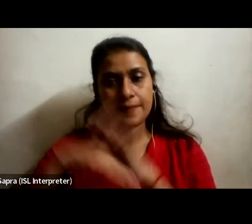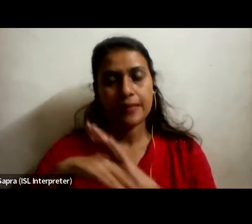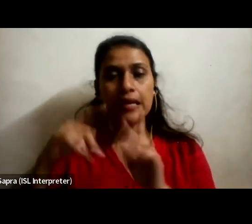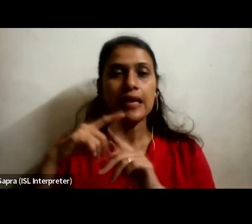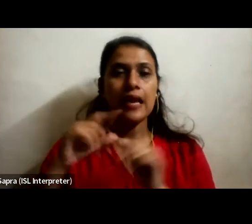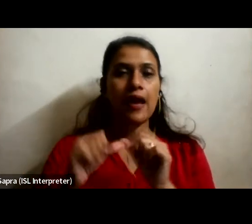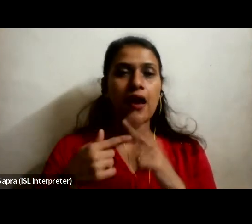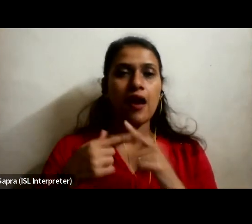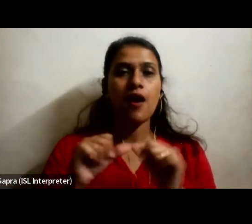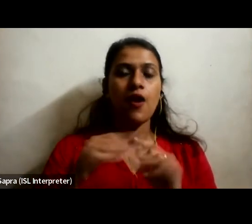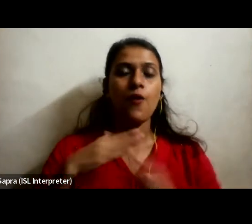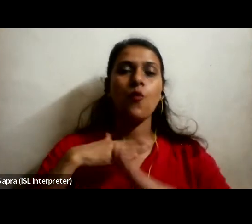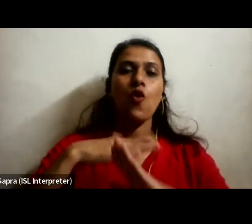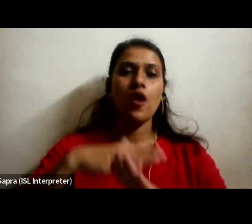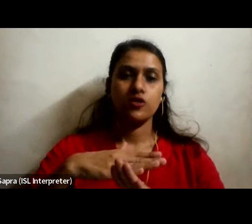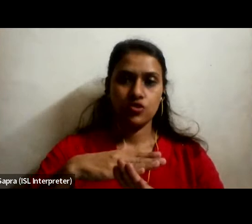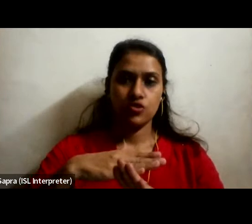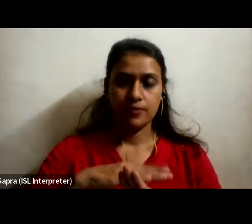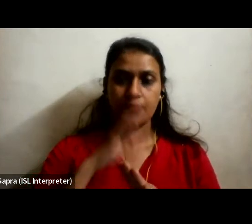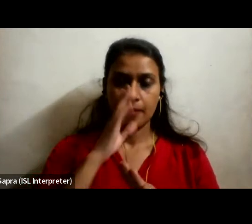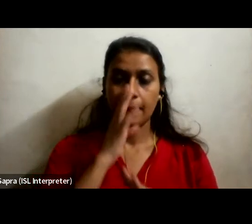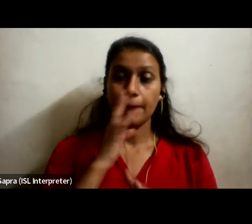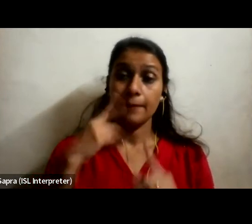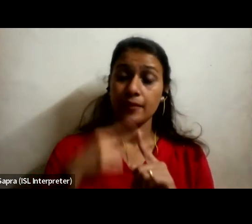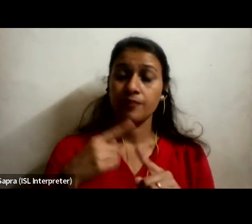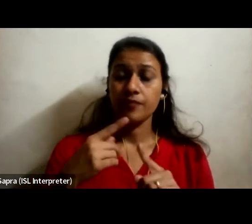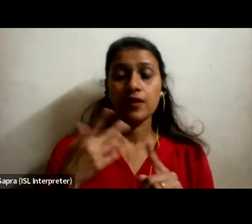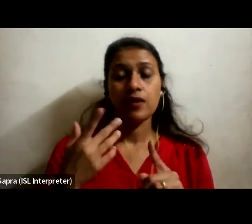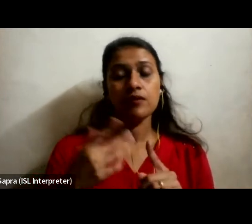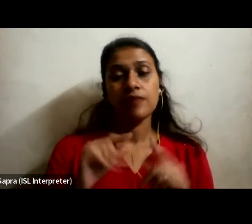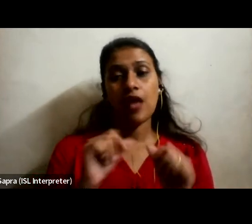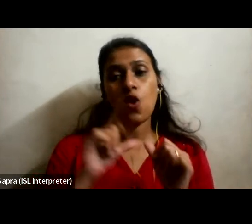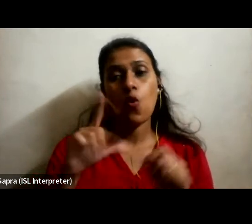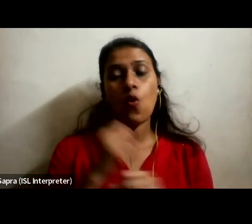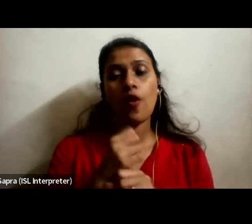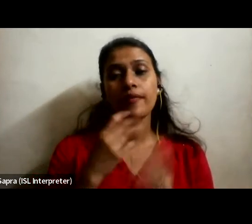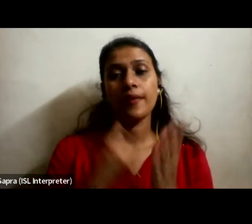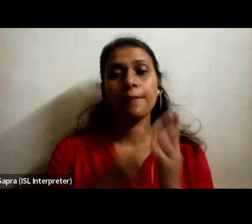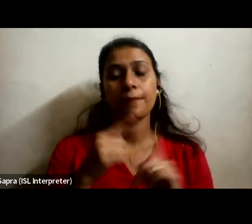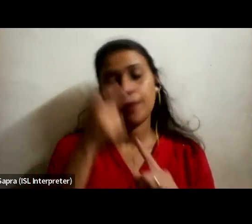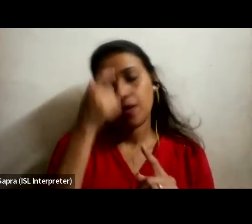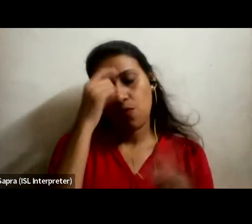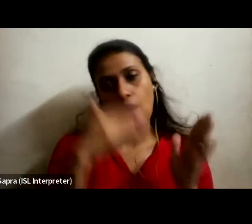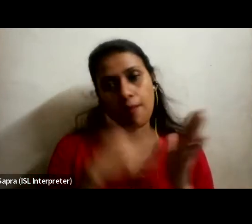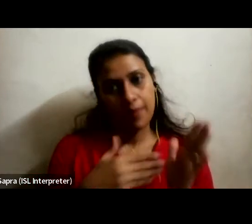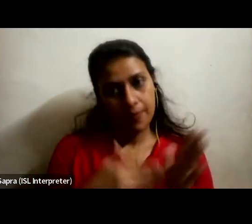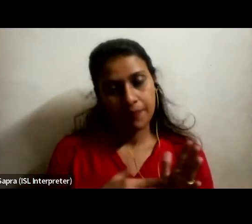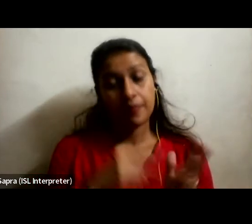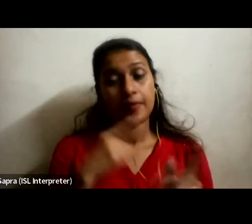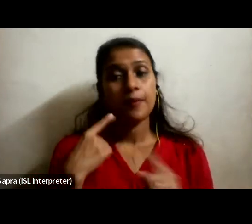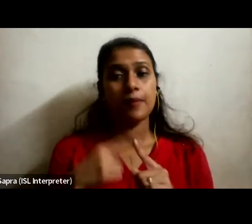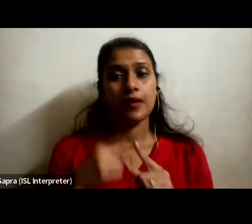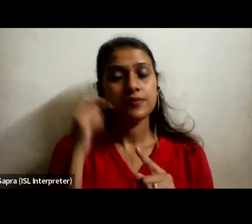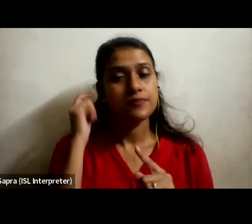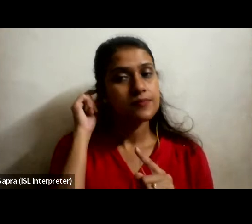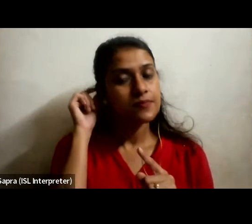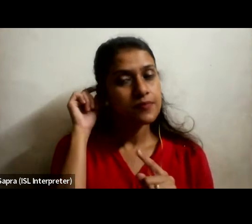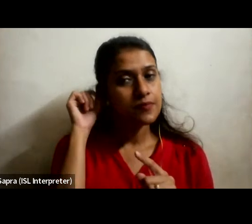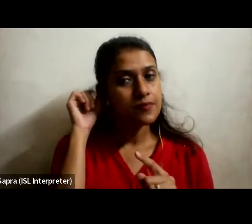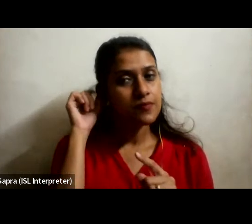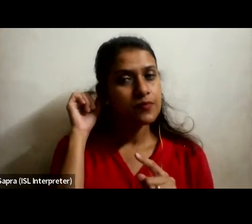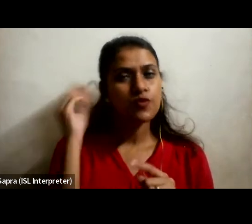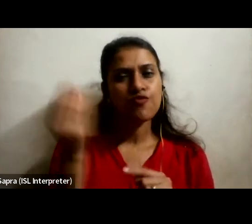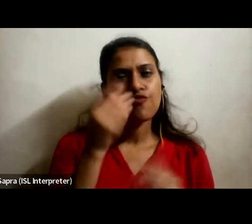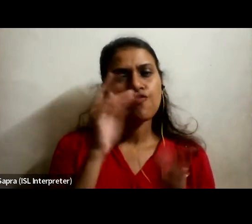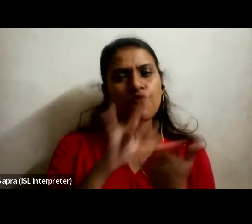protection jurisprudence and algorithmic issues. And I'd also like to point out a few areas where